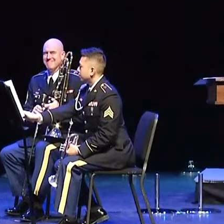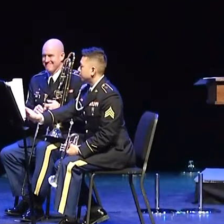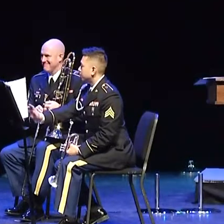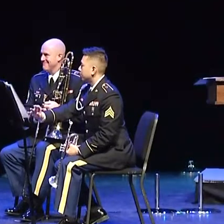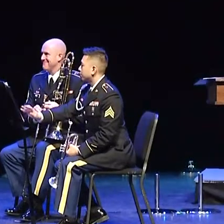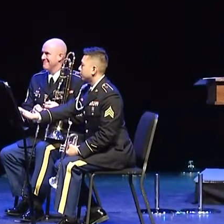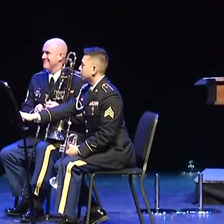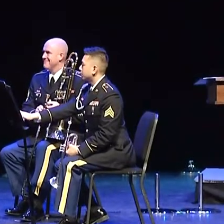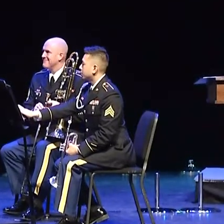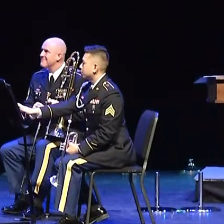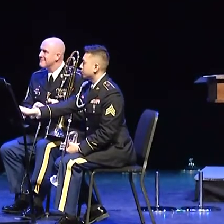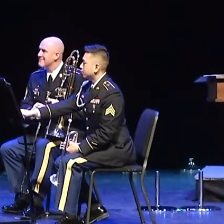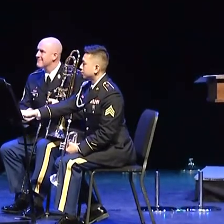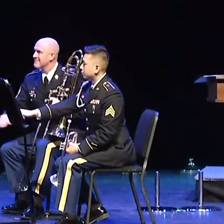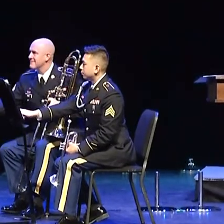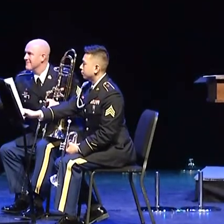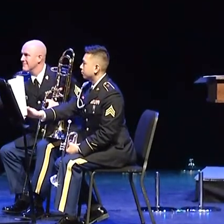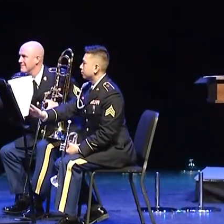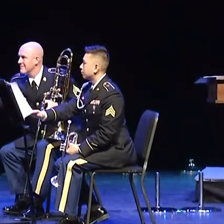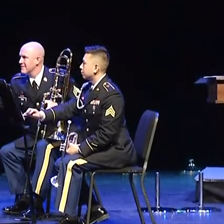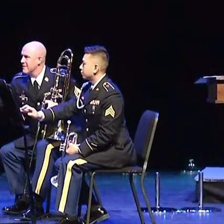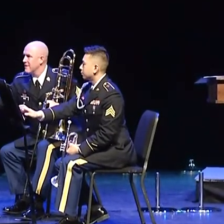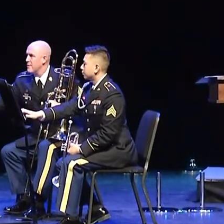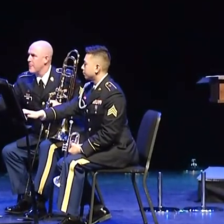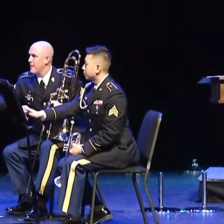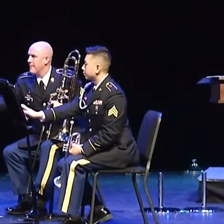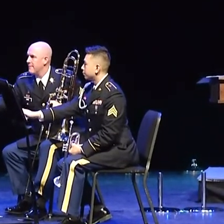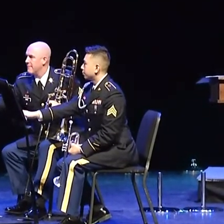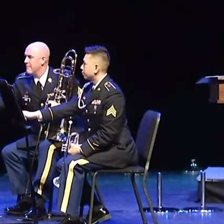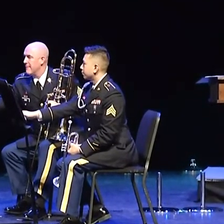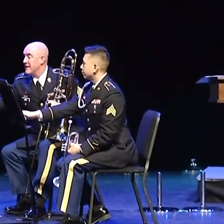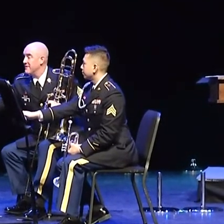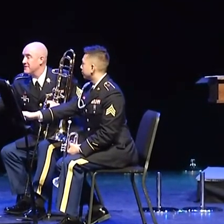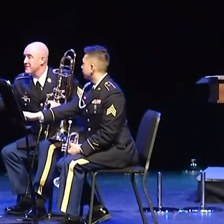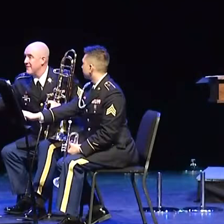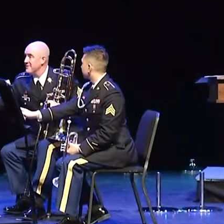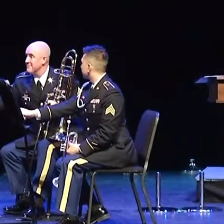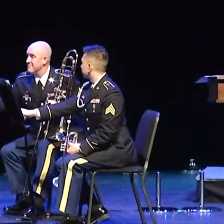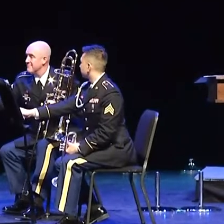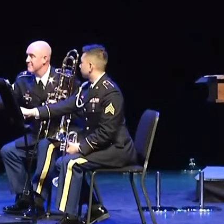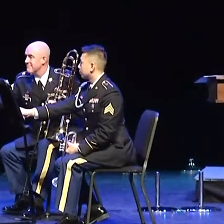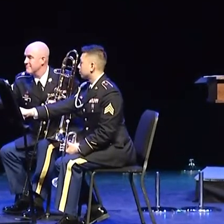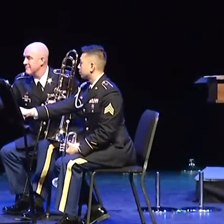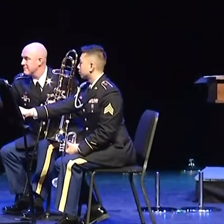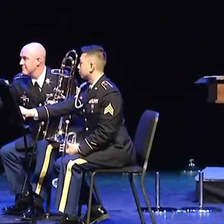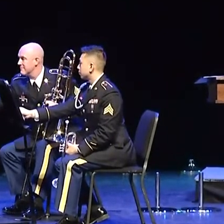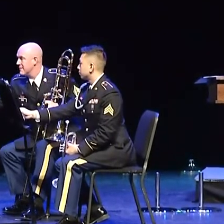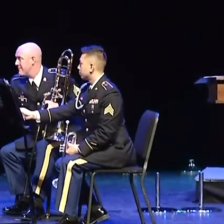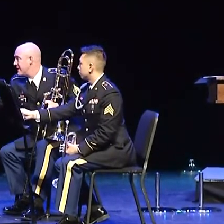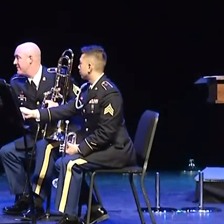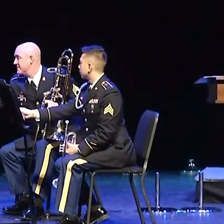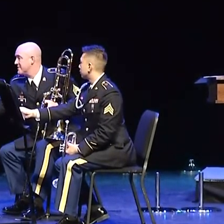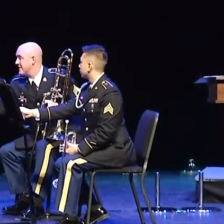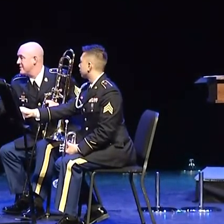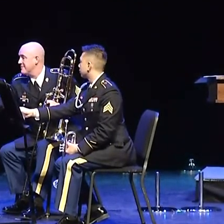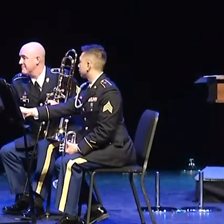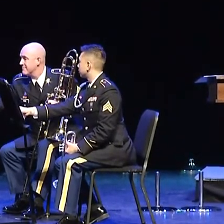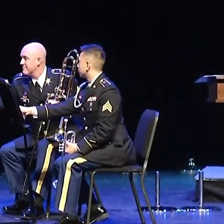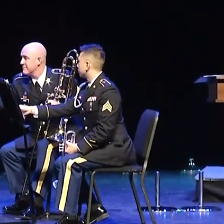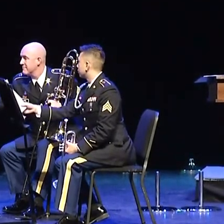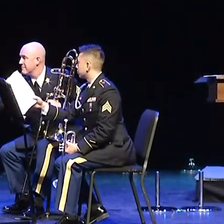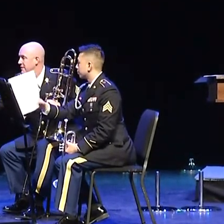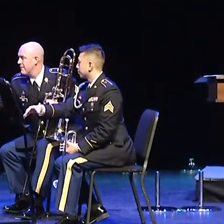The program will begin shortly, so please find a seat at this time. And a reminder, too, to please silence your cell phones and